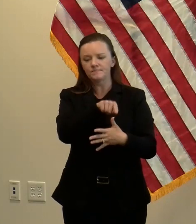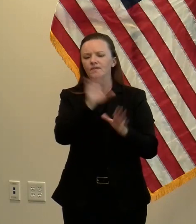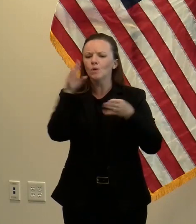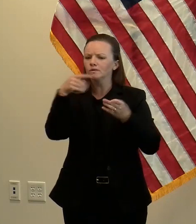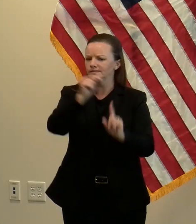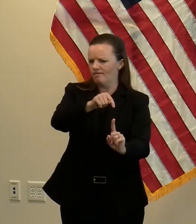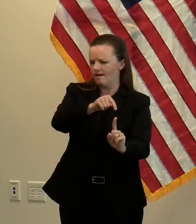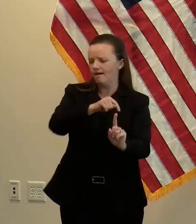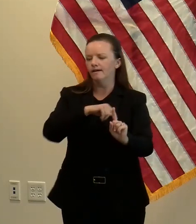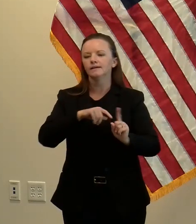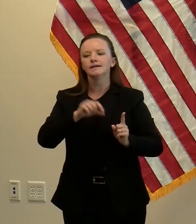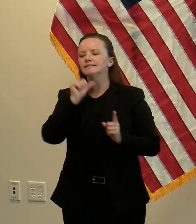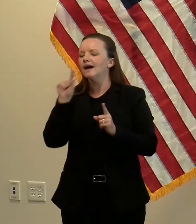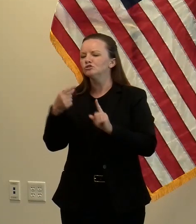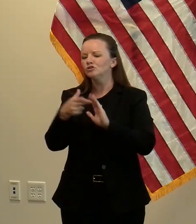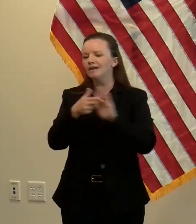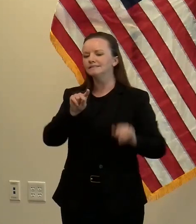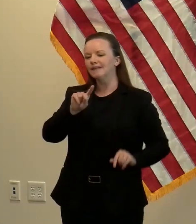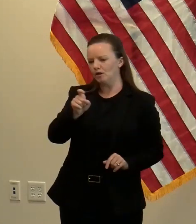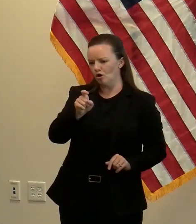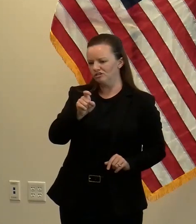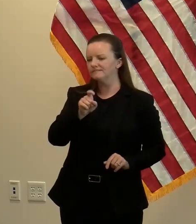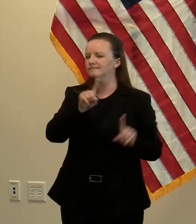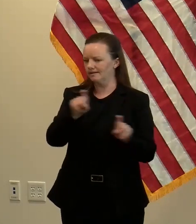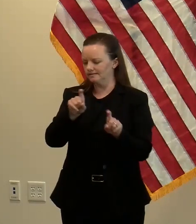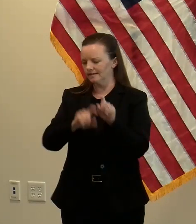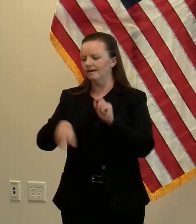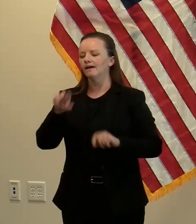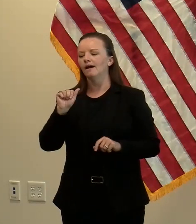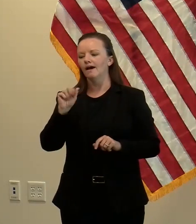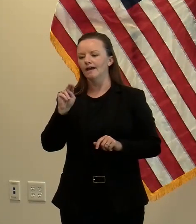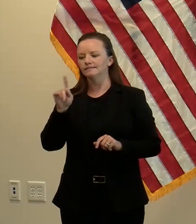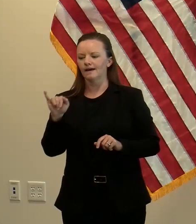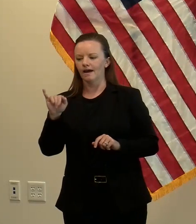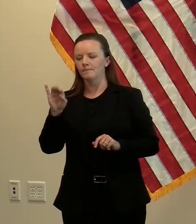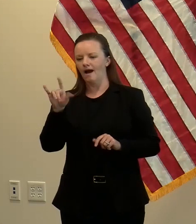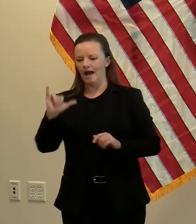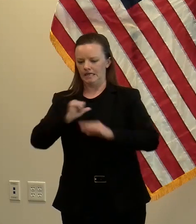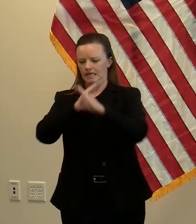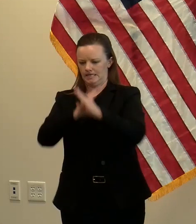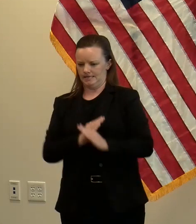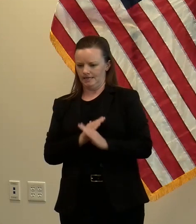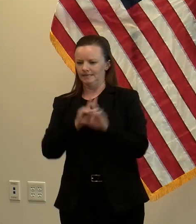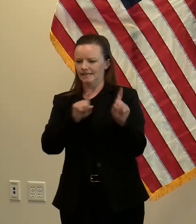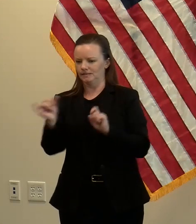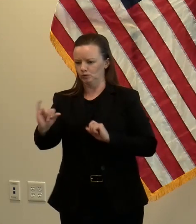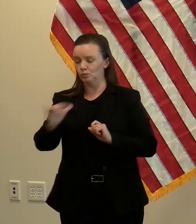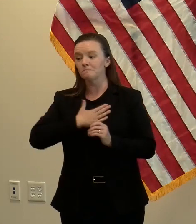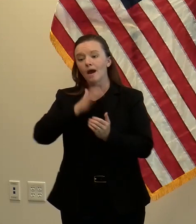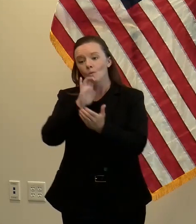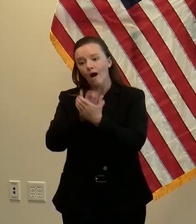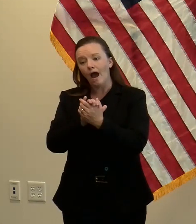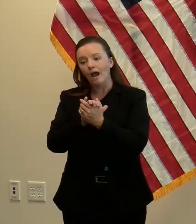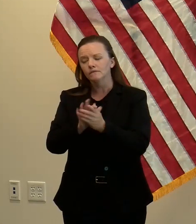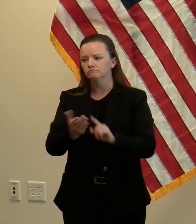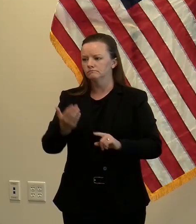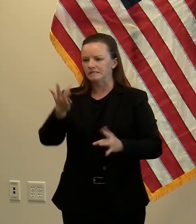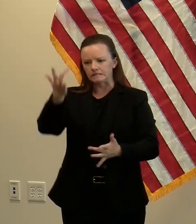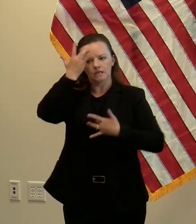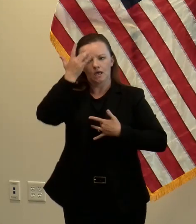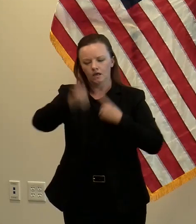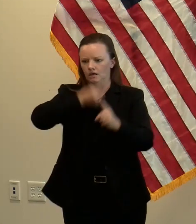not only the diagnostic testing, it's the antibody testing. I know my wife was very sick